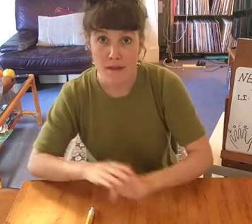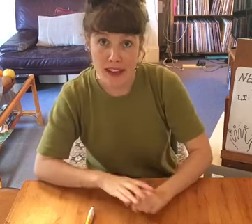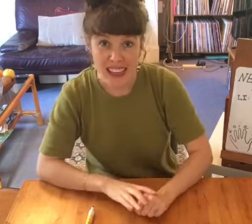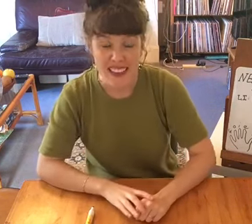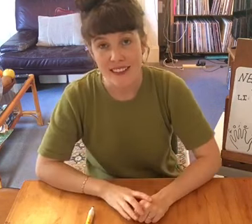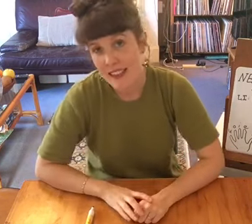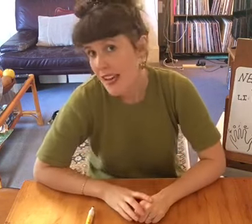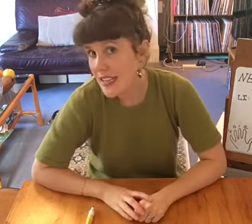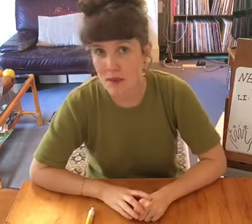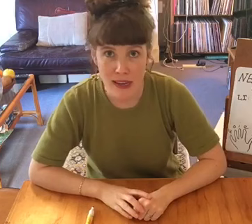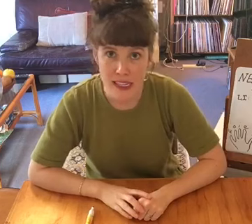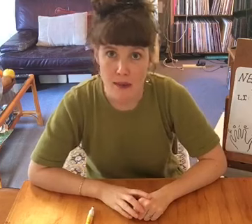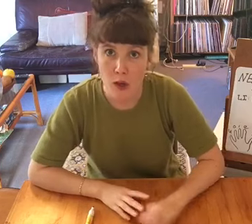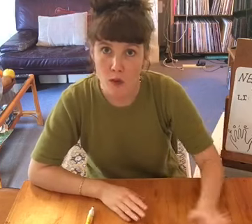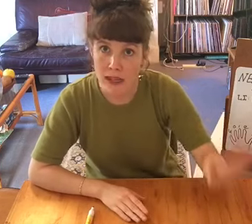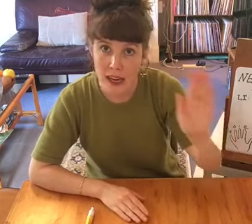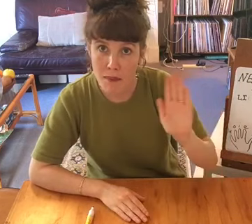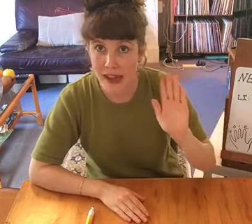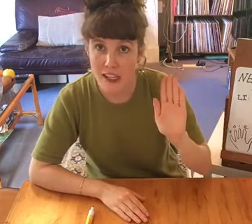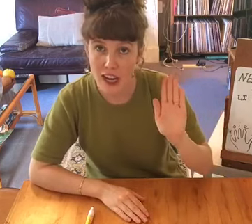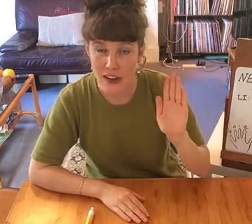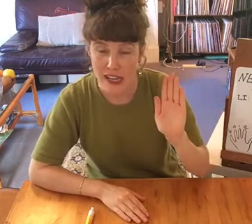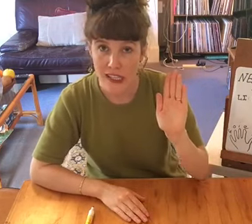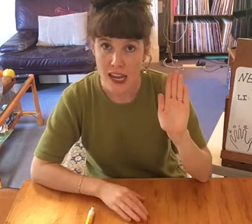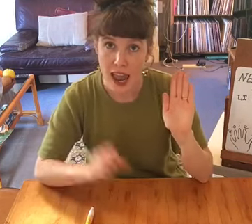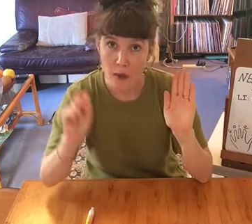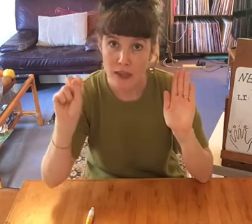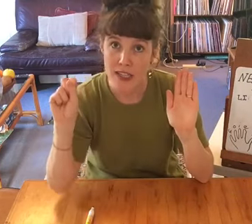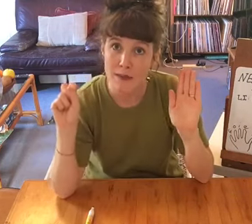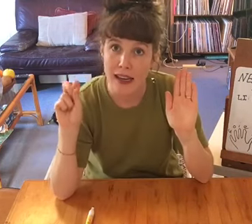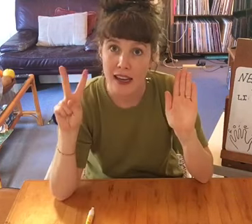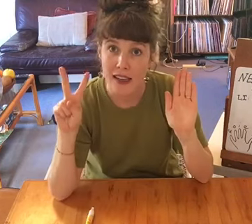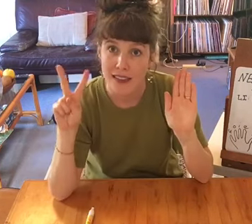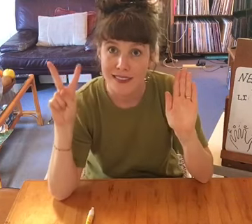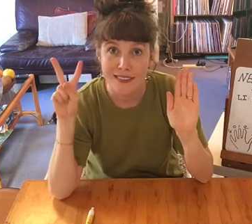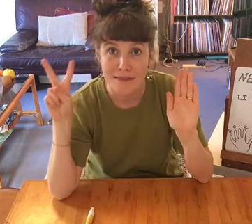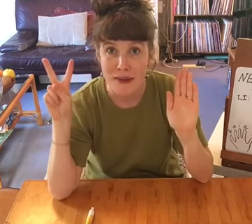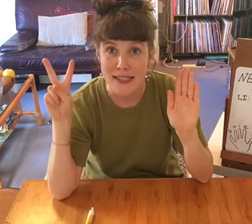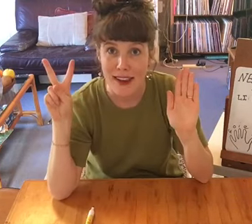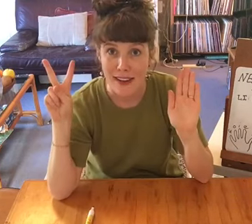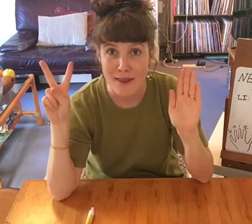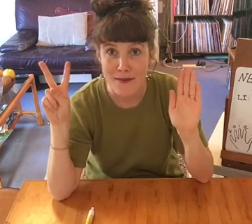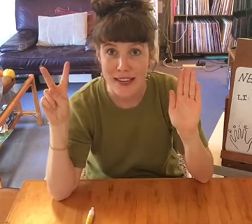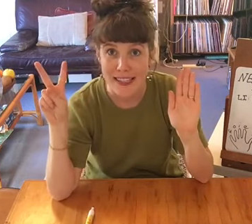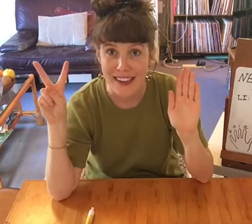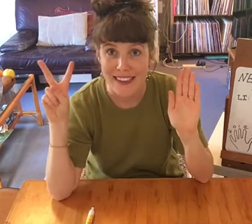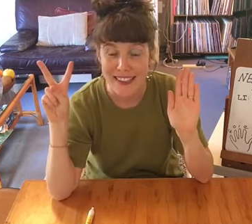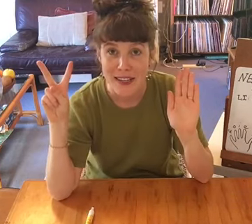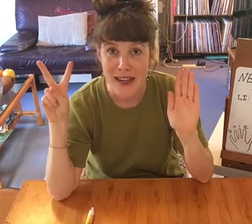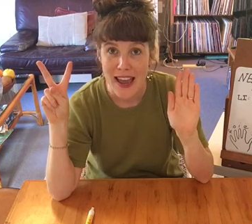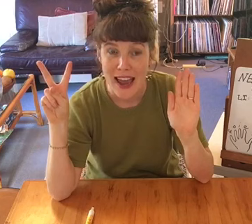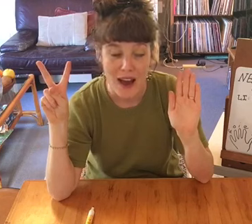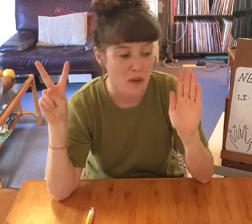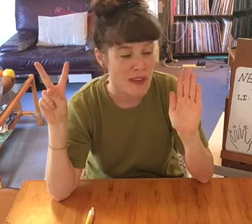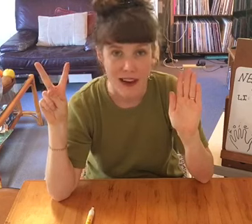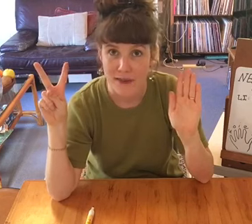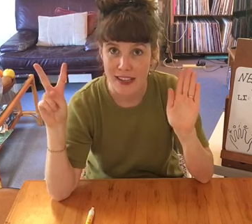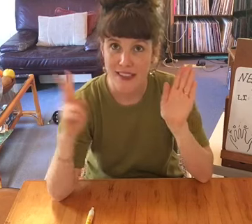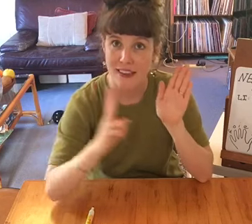V, easy peasy because we get our page out again and we just make a peace sign, a V sign with our fingers and put it